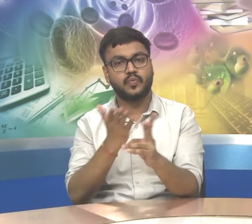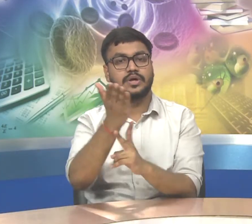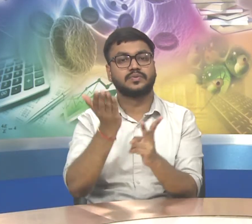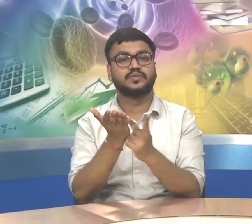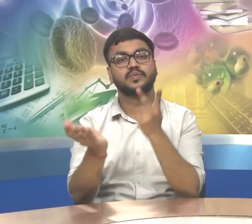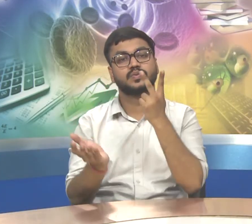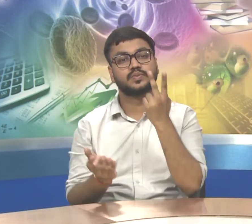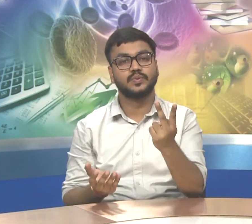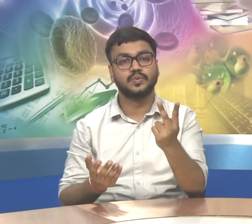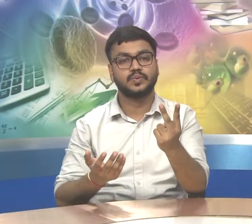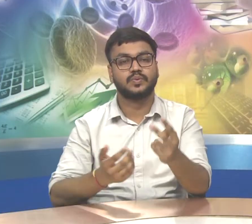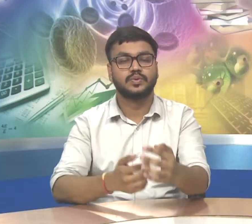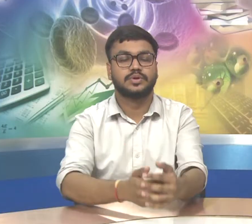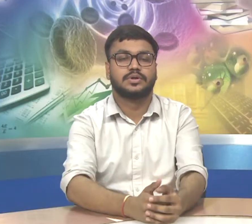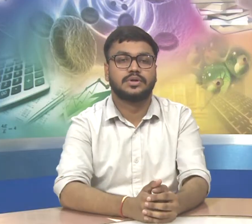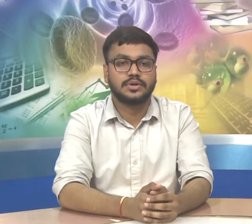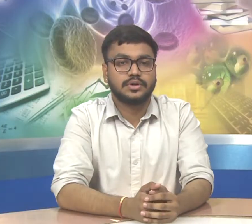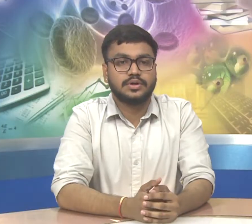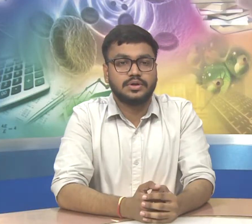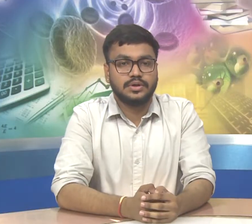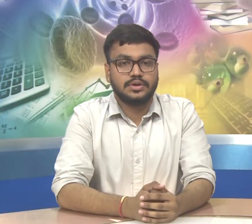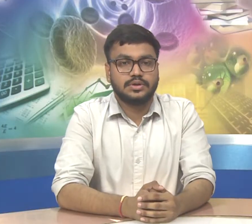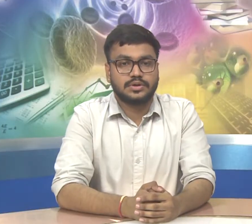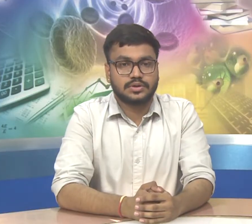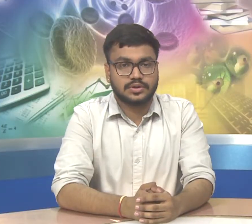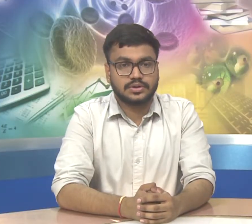how commonly each isotope is in nature.